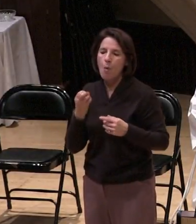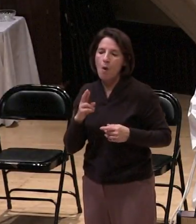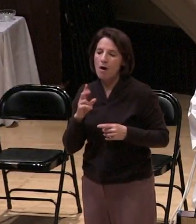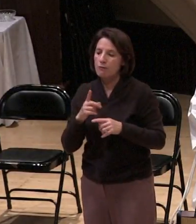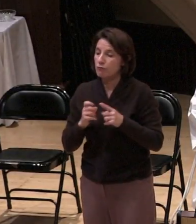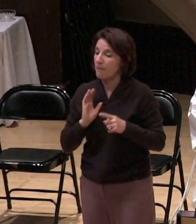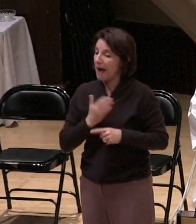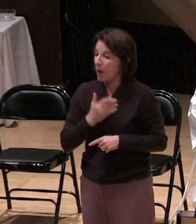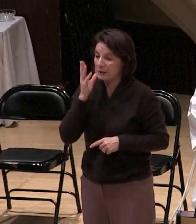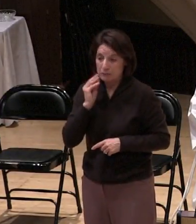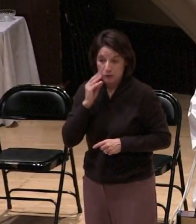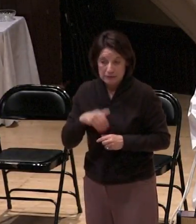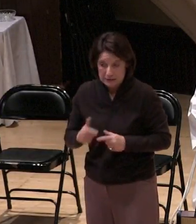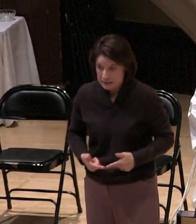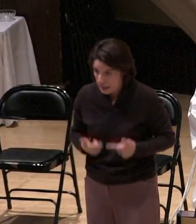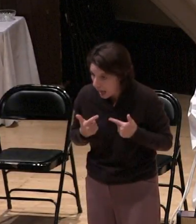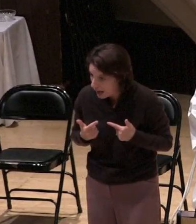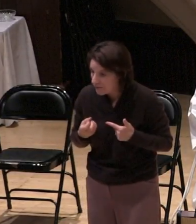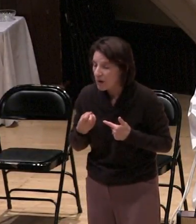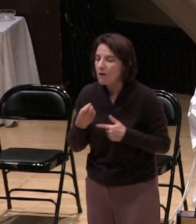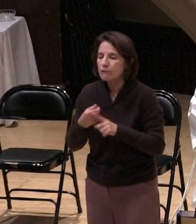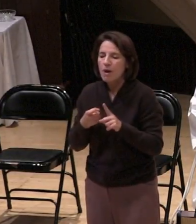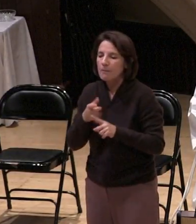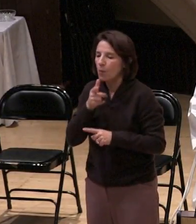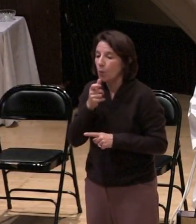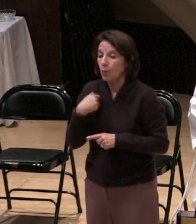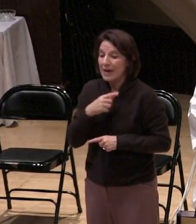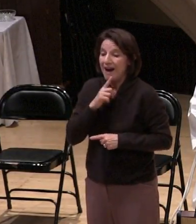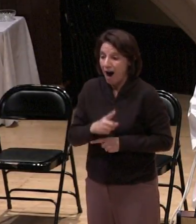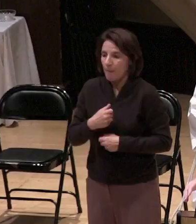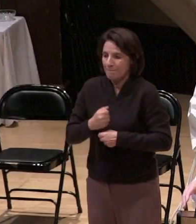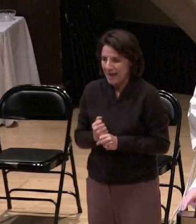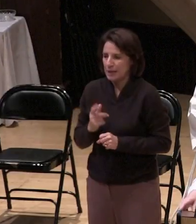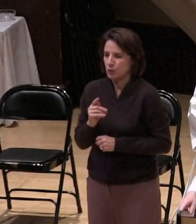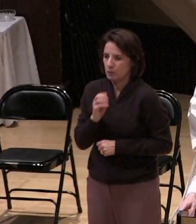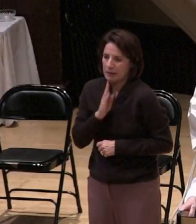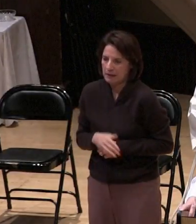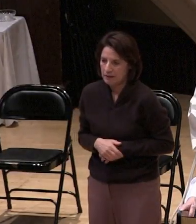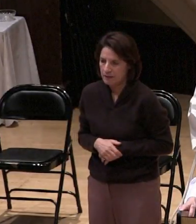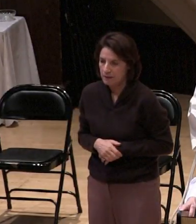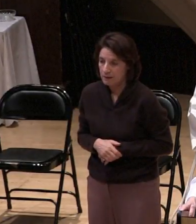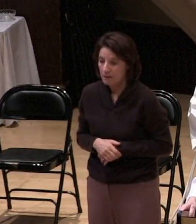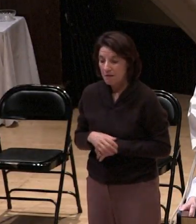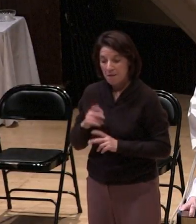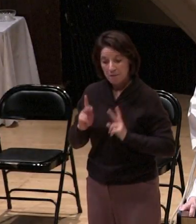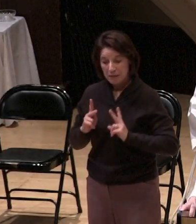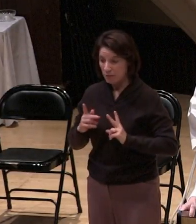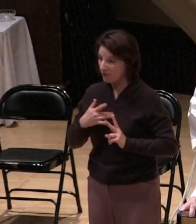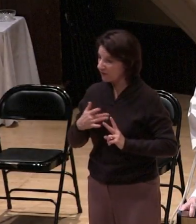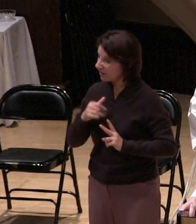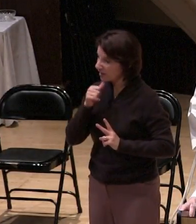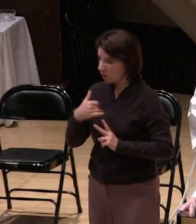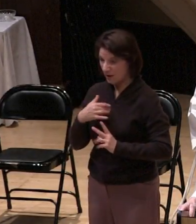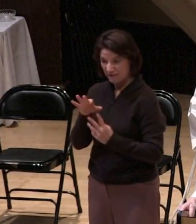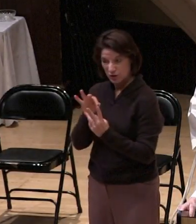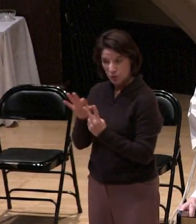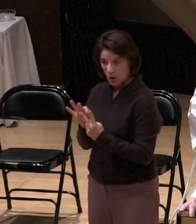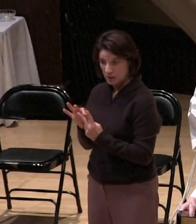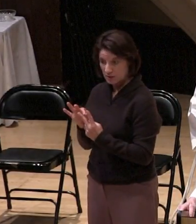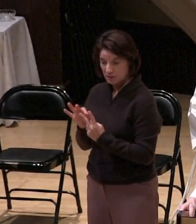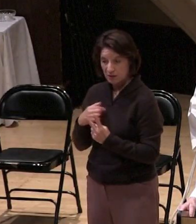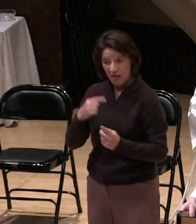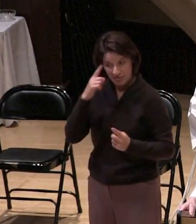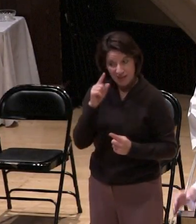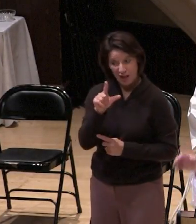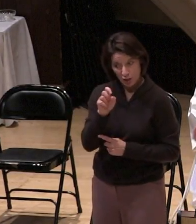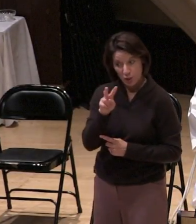from who we are created to be. People generally feel that they don't have a choice in the matter. I think Lou Holtz wanted to be an